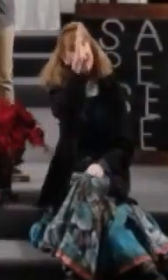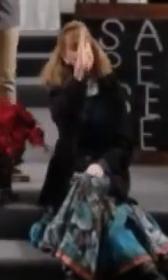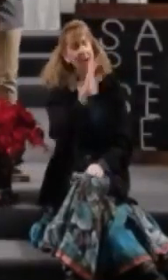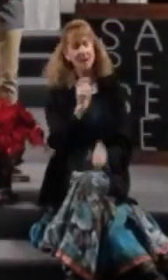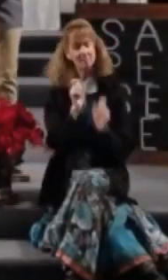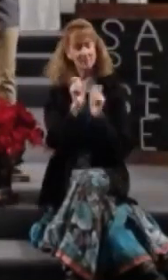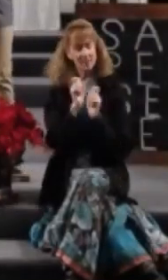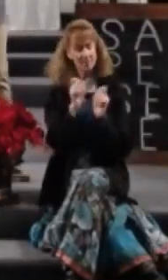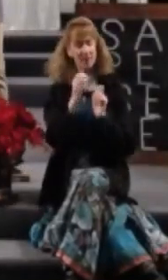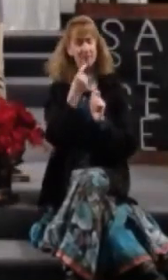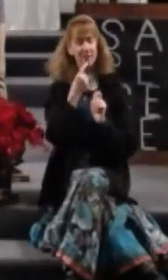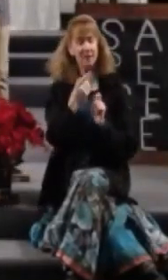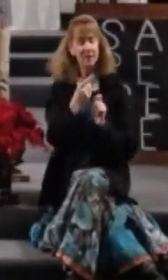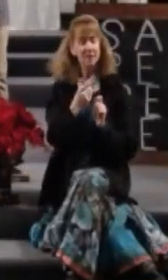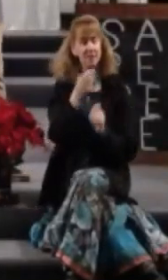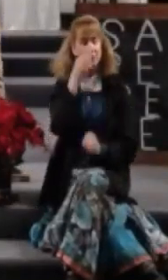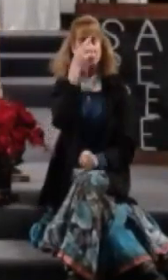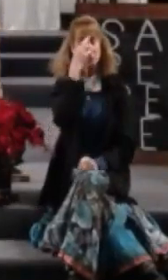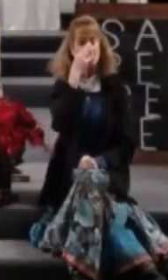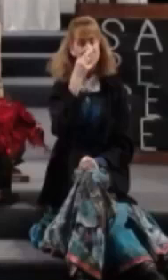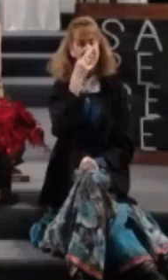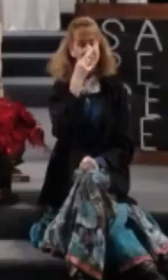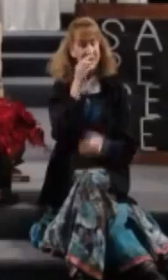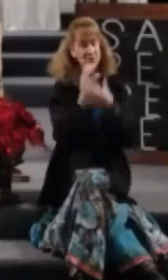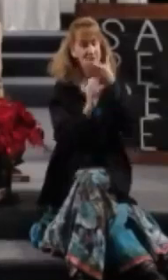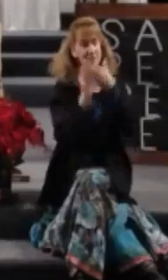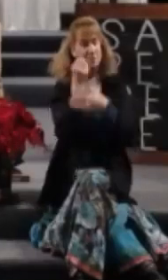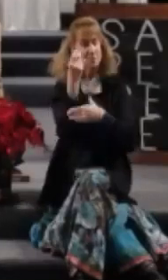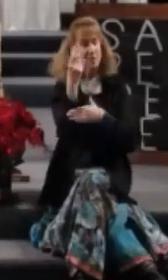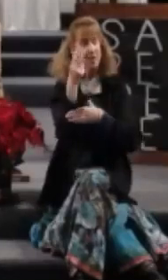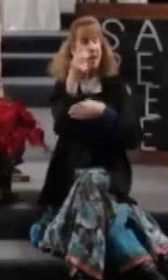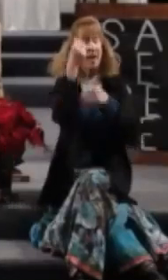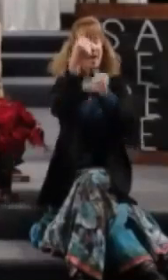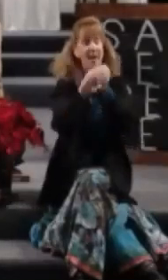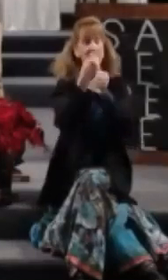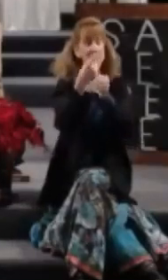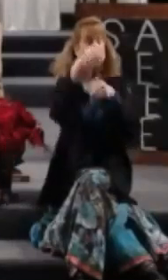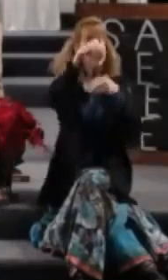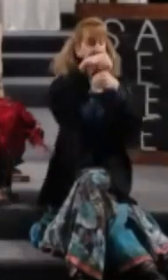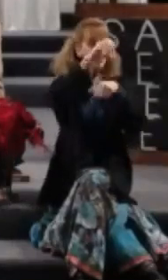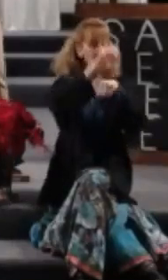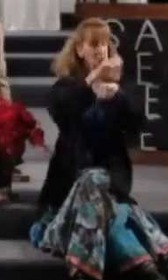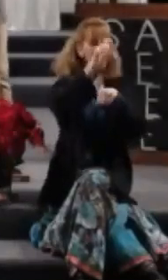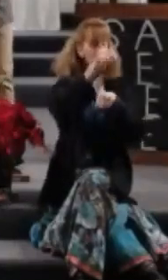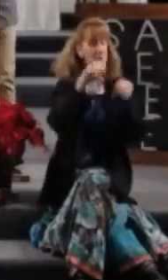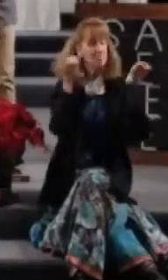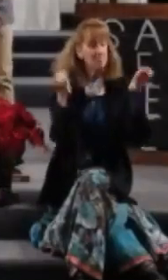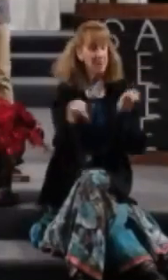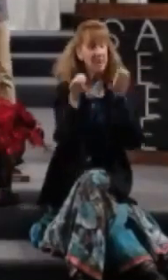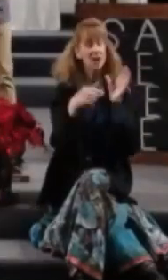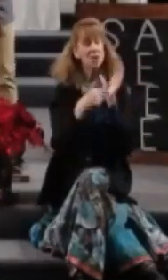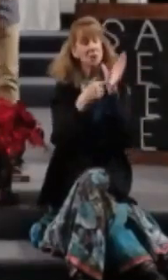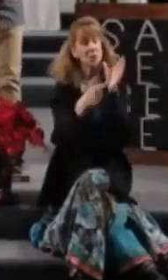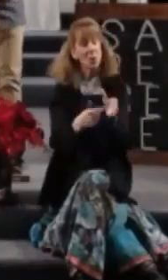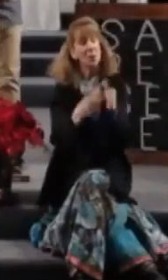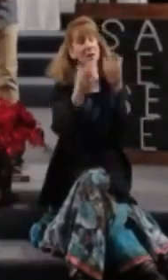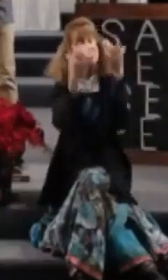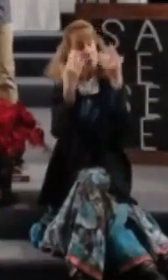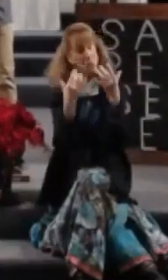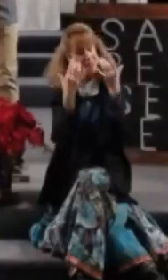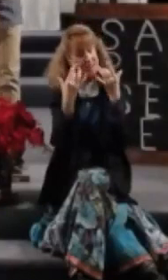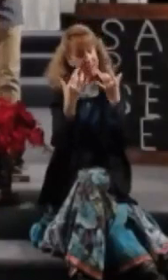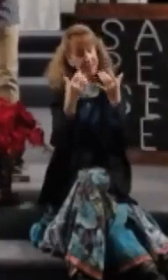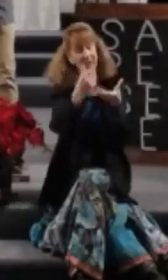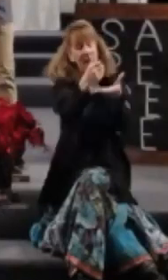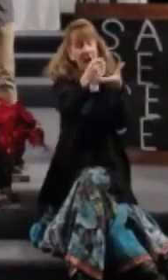Romans chapter 12 is that while everybody in the church should be doing things like showing mercy and helping others